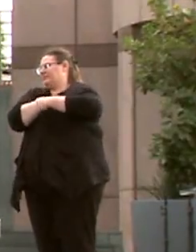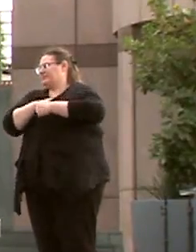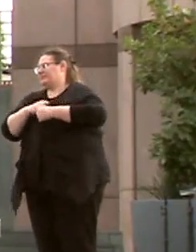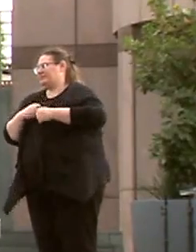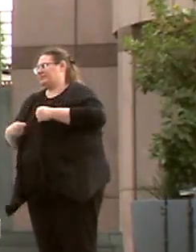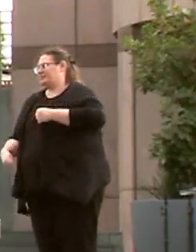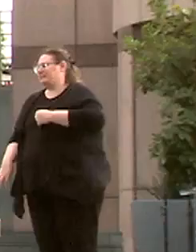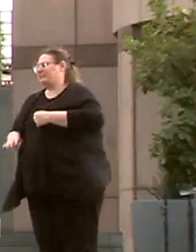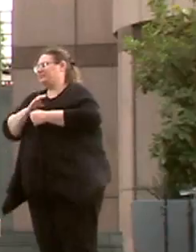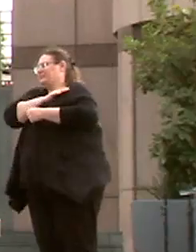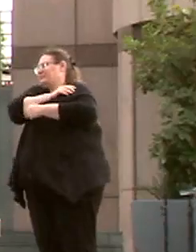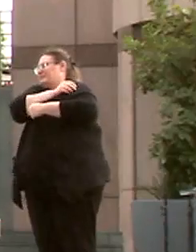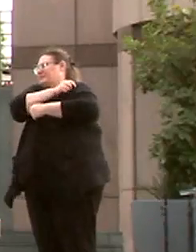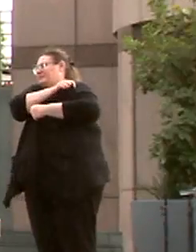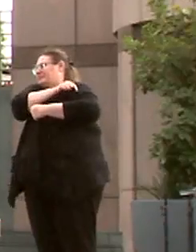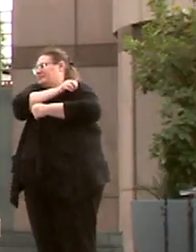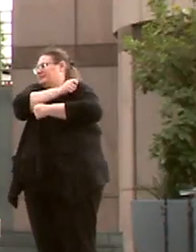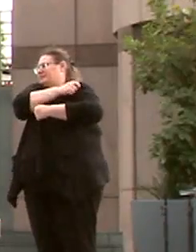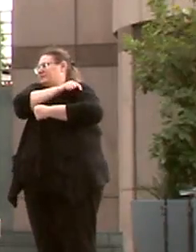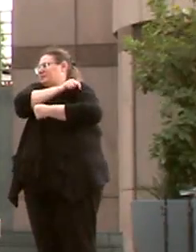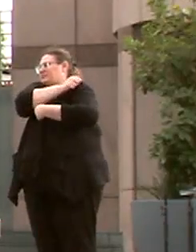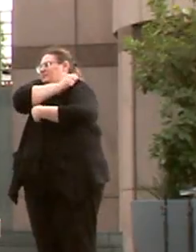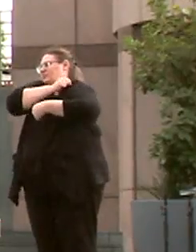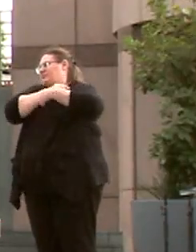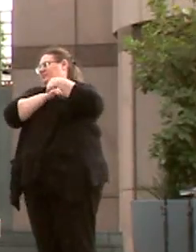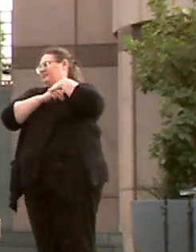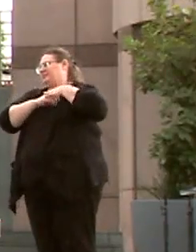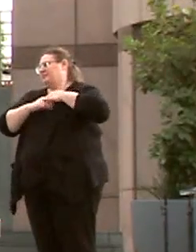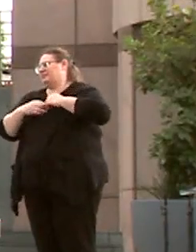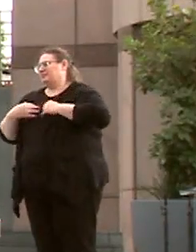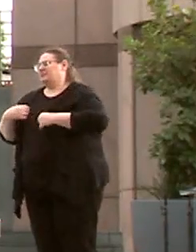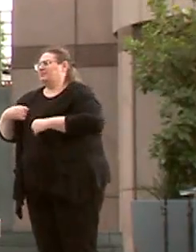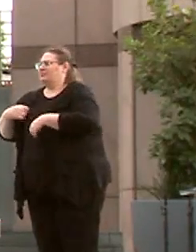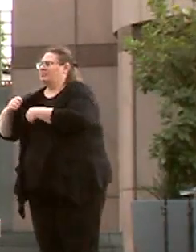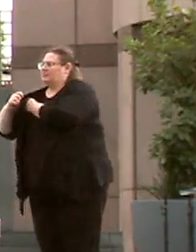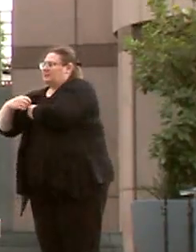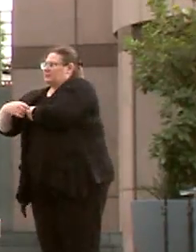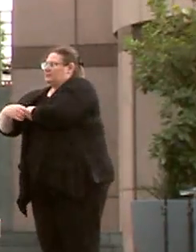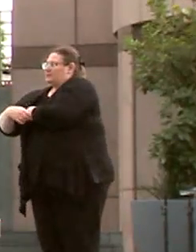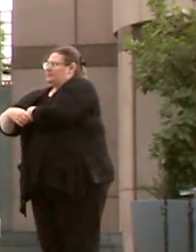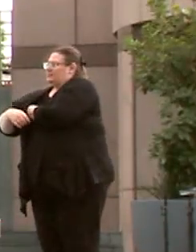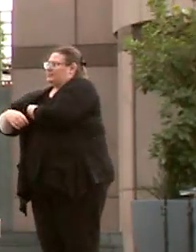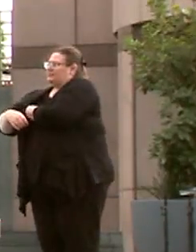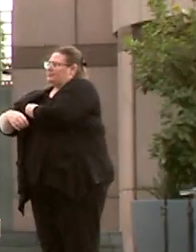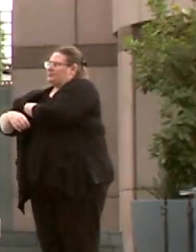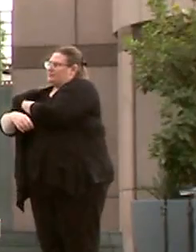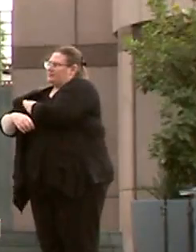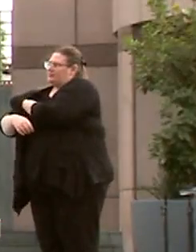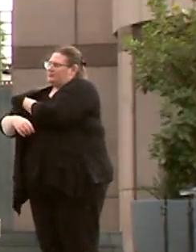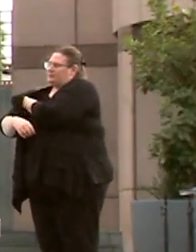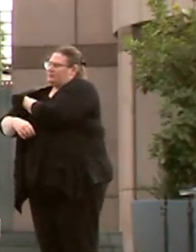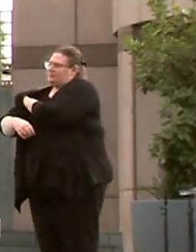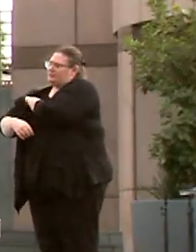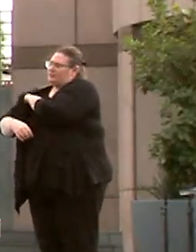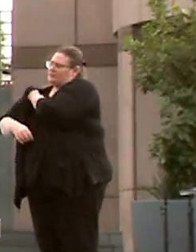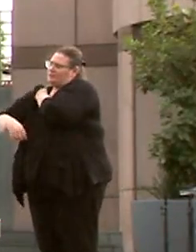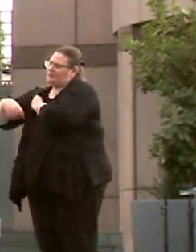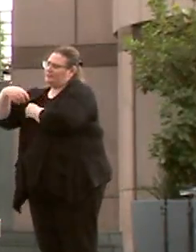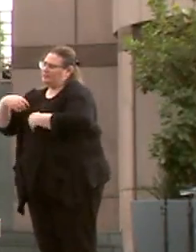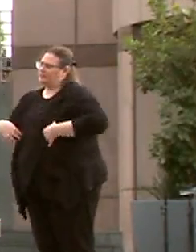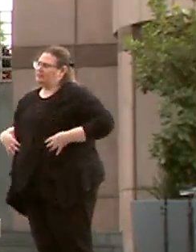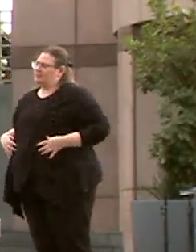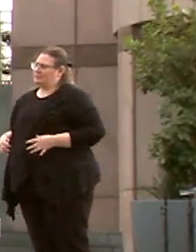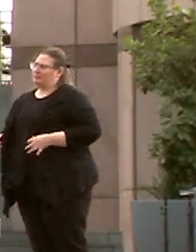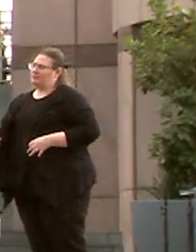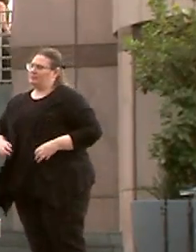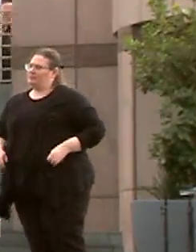figure it out because I don't know. And then we can give some honesty. I think if we give grace, then I think that's where that learning process comes in. Yeah, where you